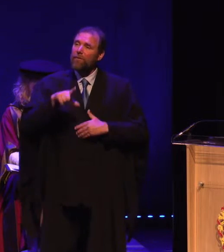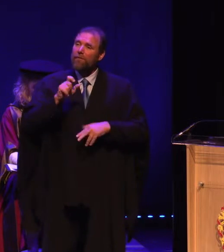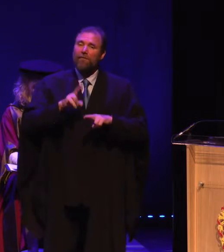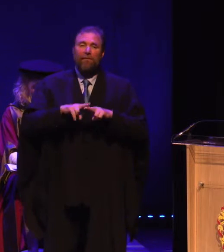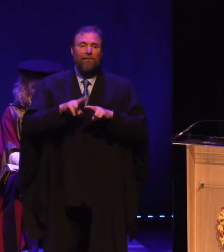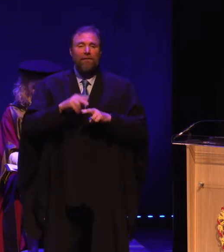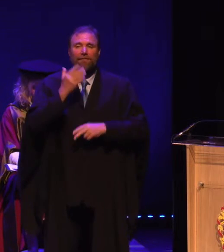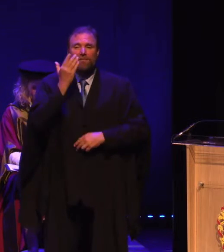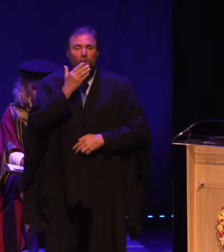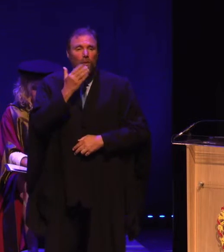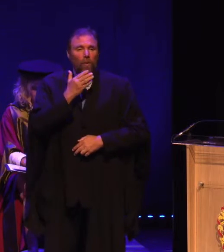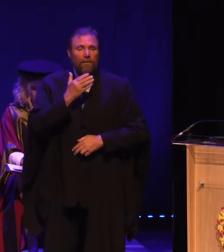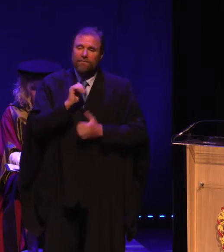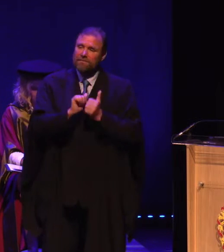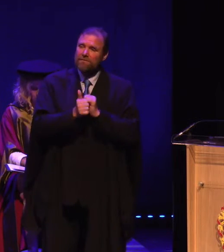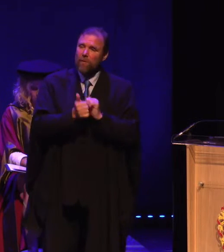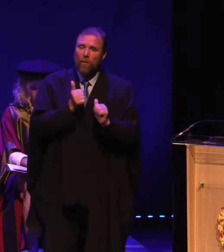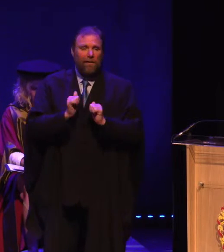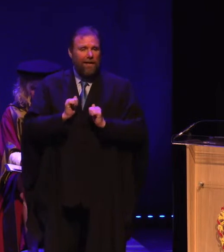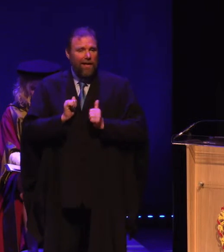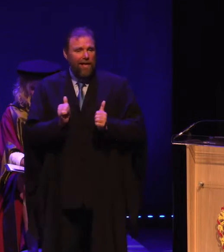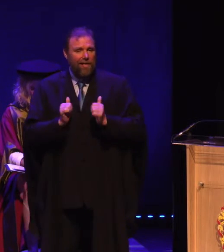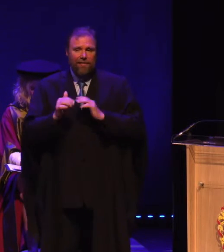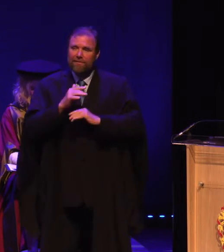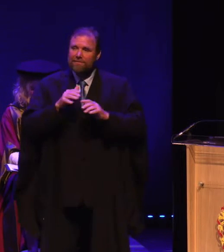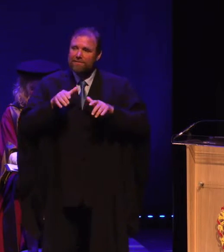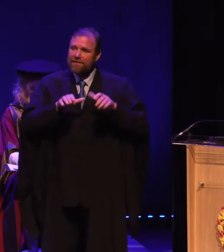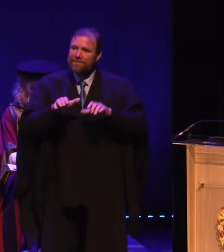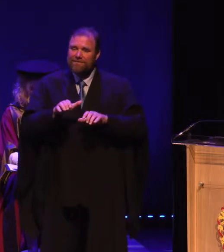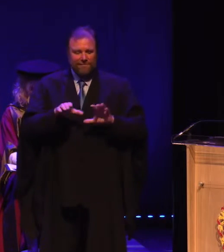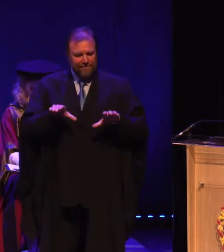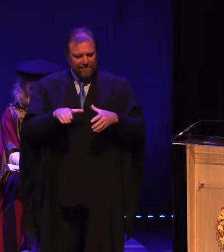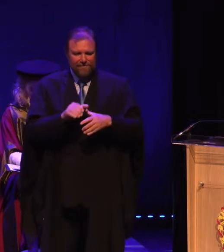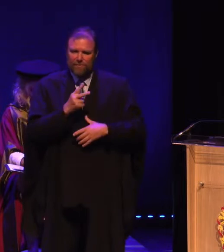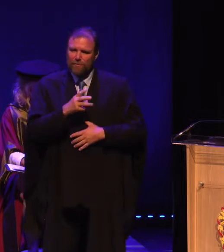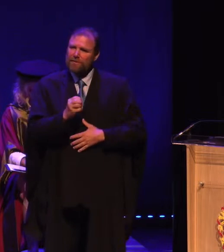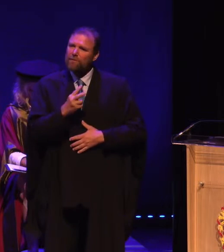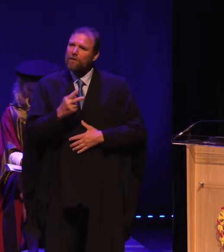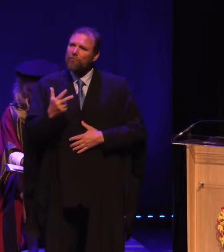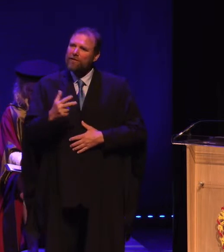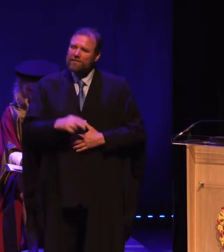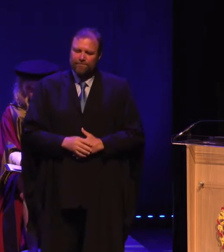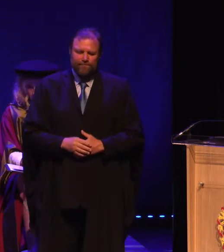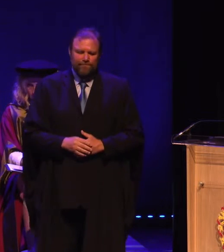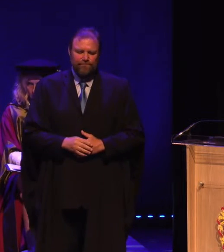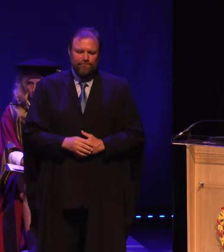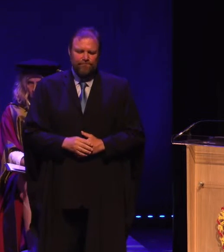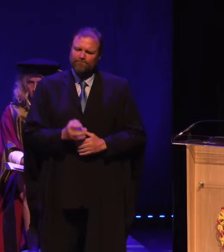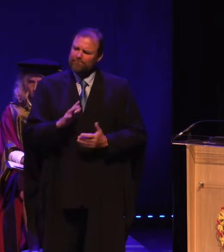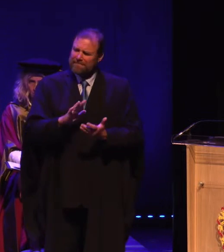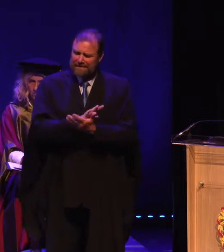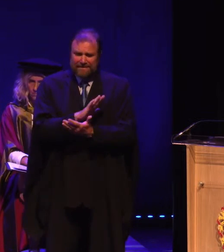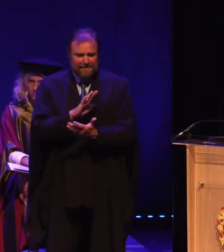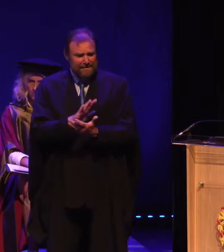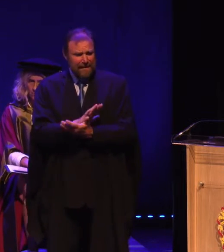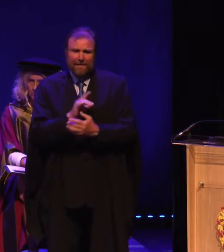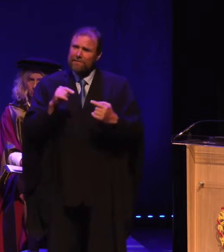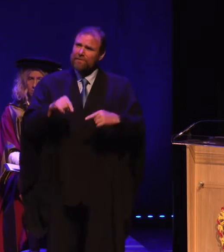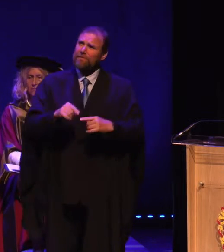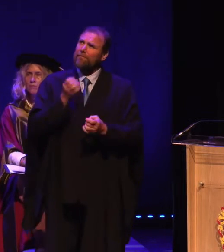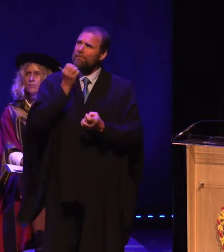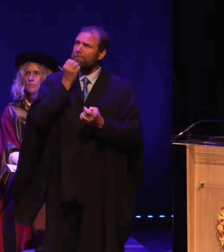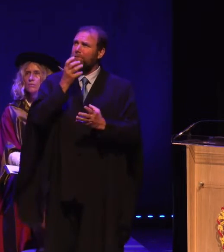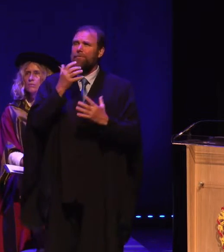School of Sport and Health Sciences, Class of 2023. And we're delighted that we do so in this